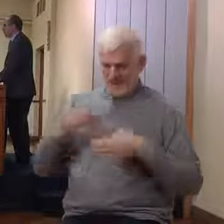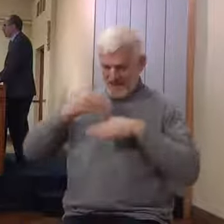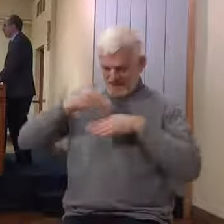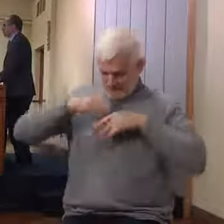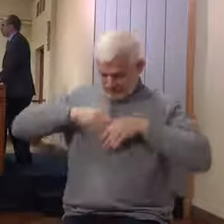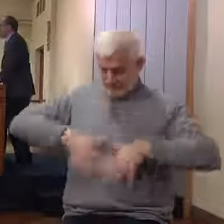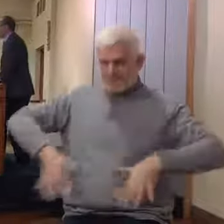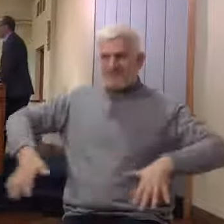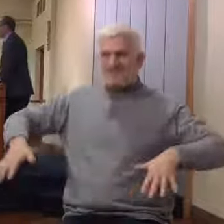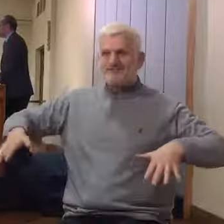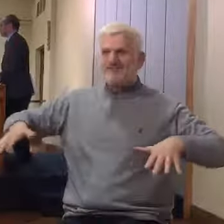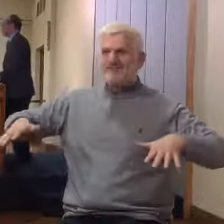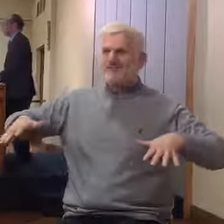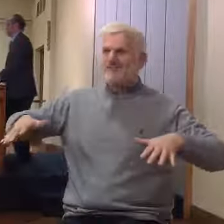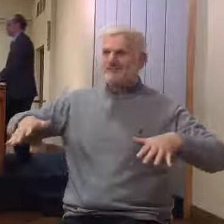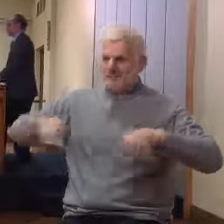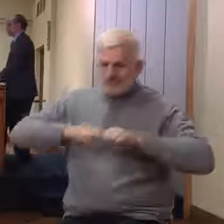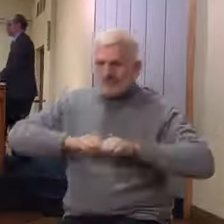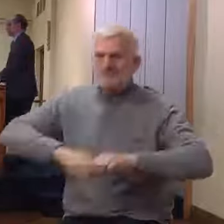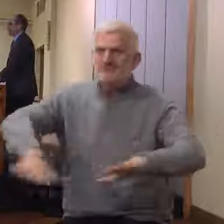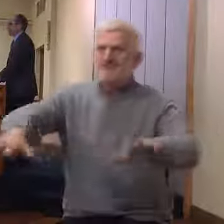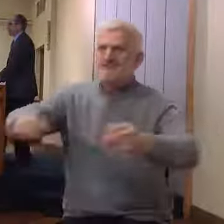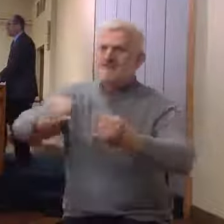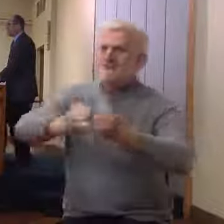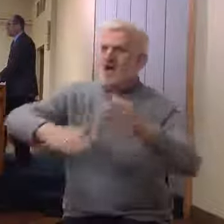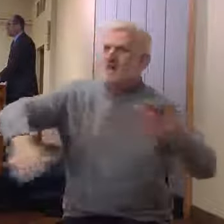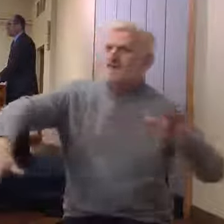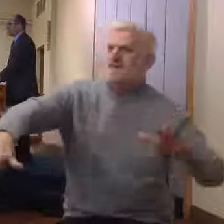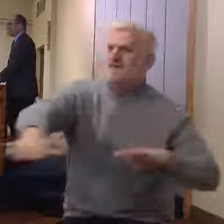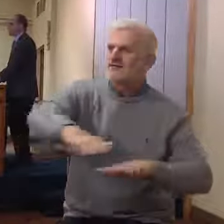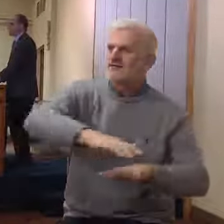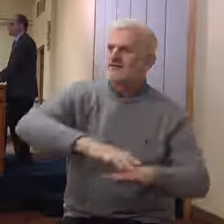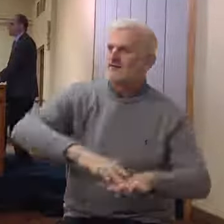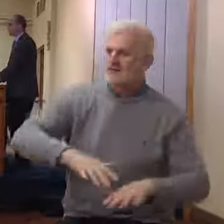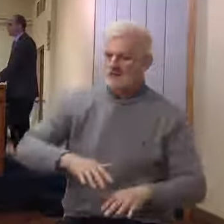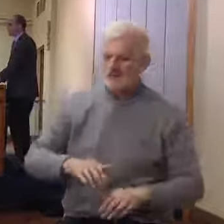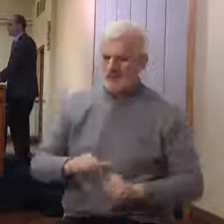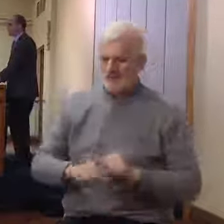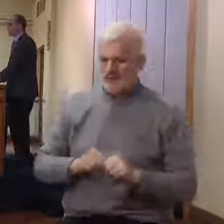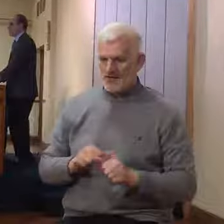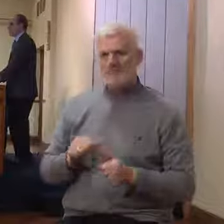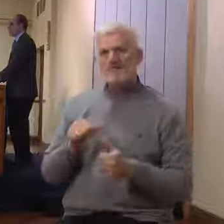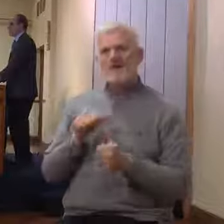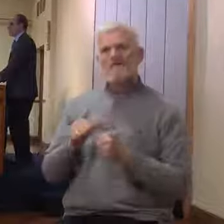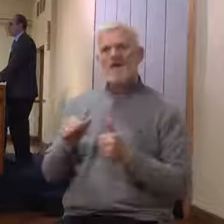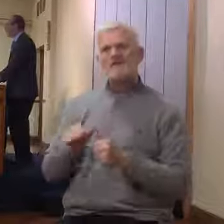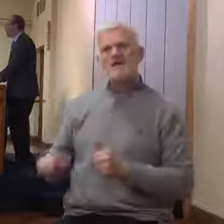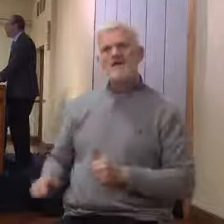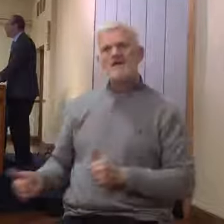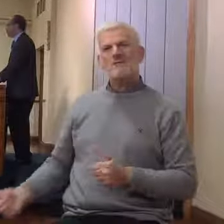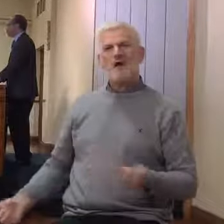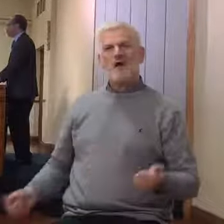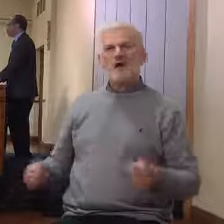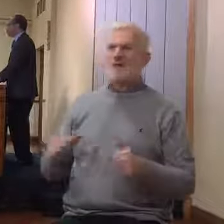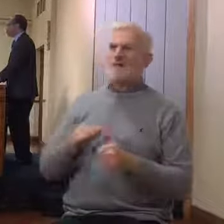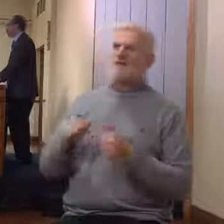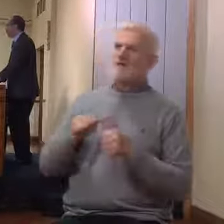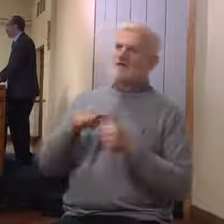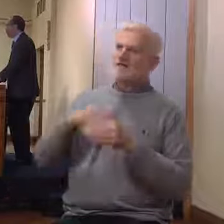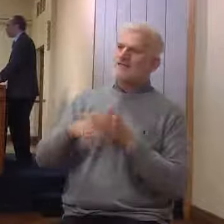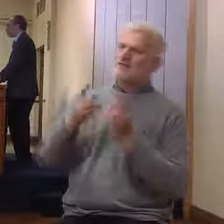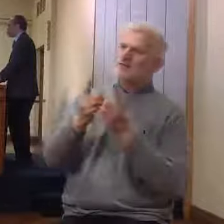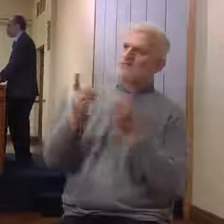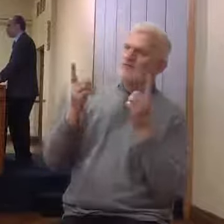on that in the society. Better citizens, better students, better believers,